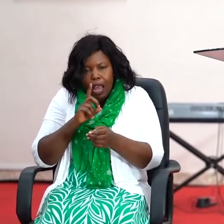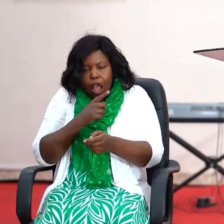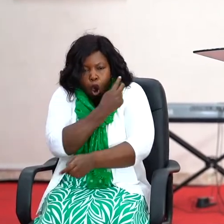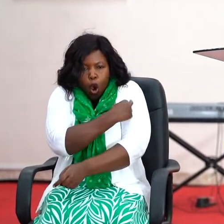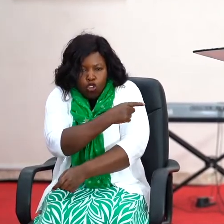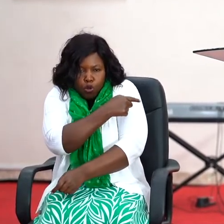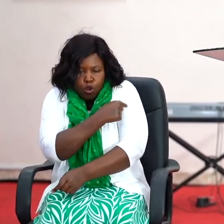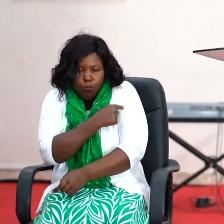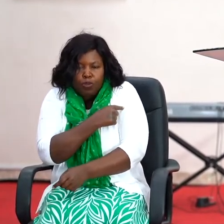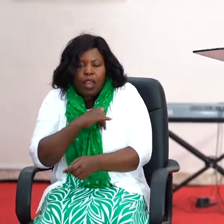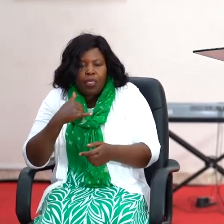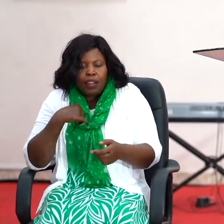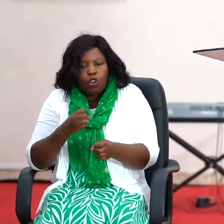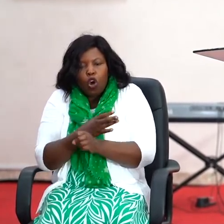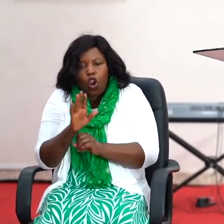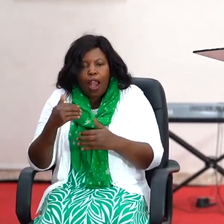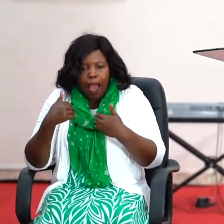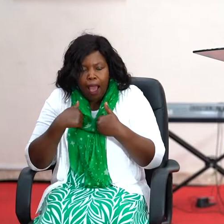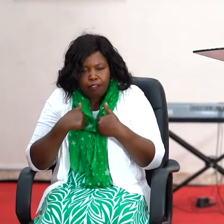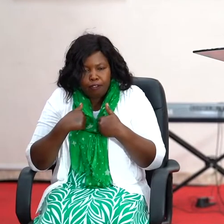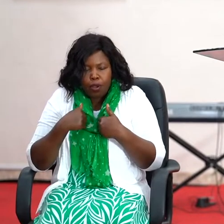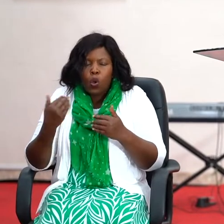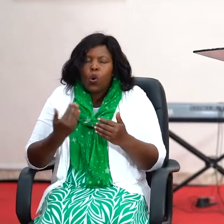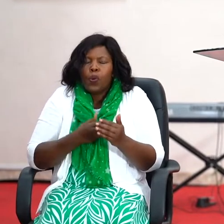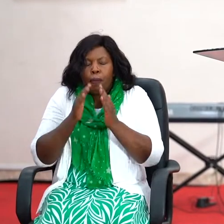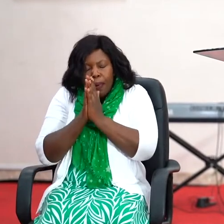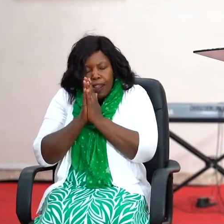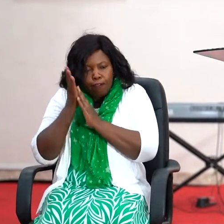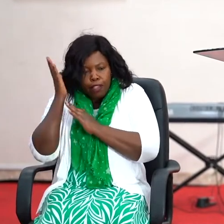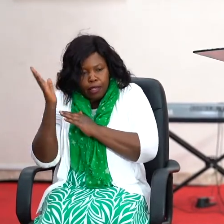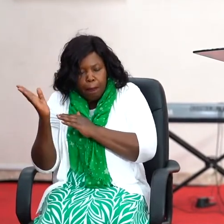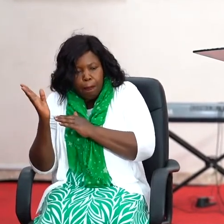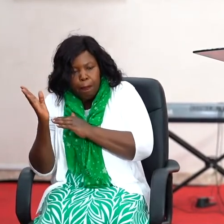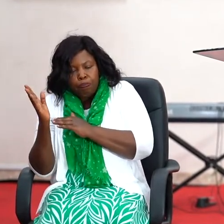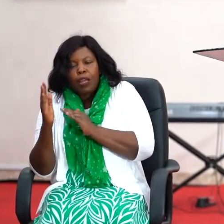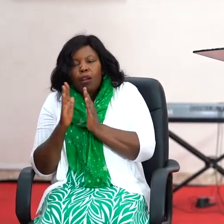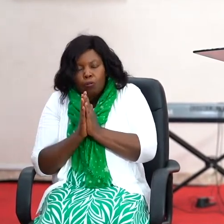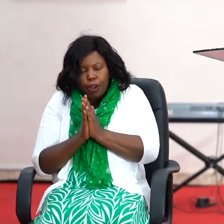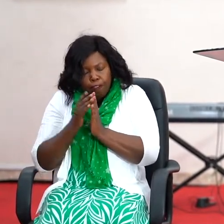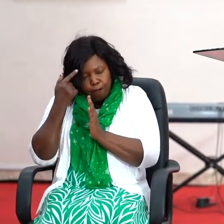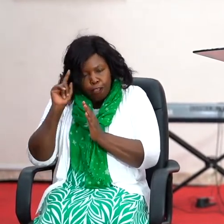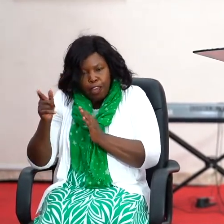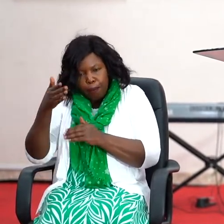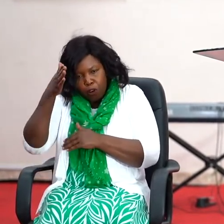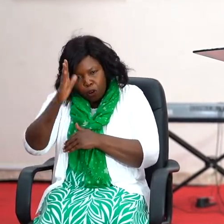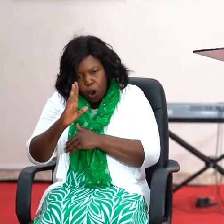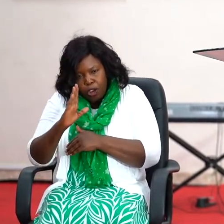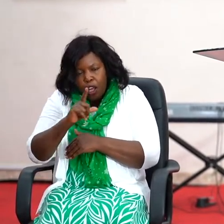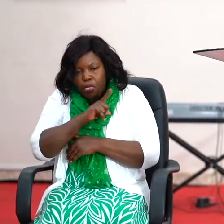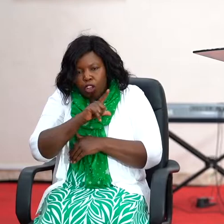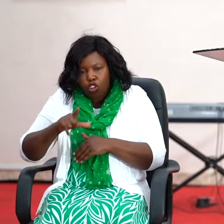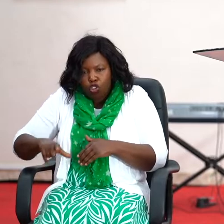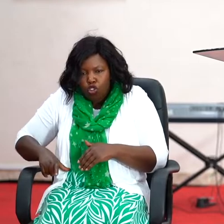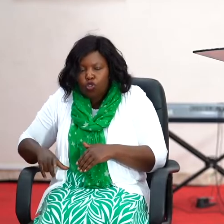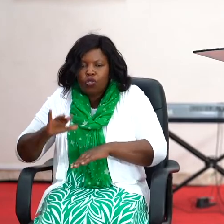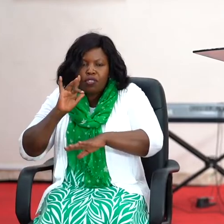been infected, Lord. We stand in the gap this morning, and we pray for them, dear Father. The Lord, you release